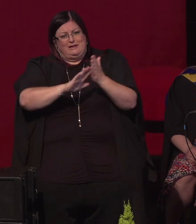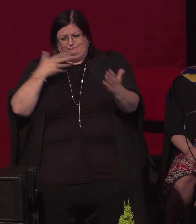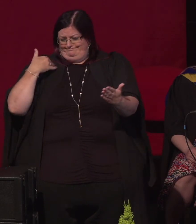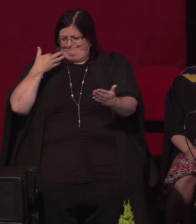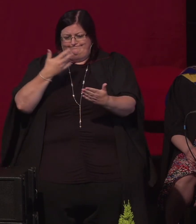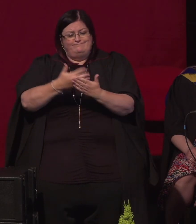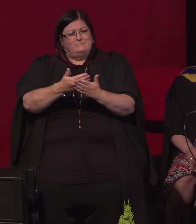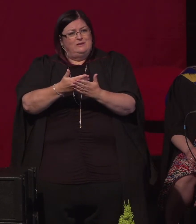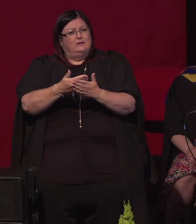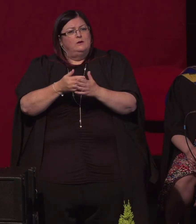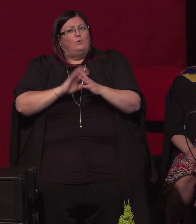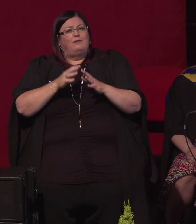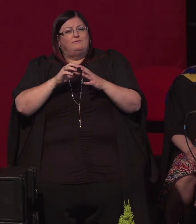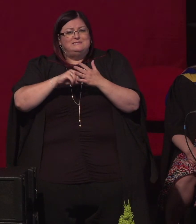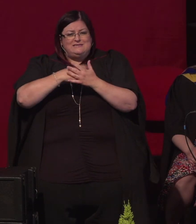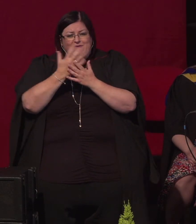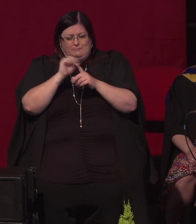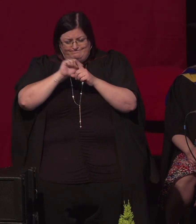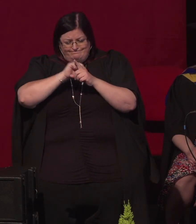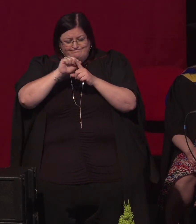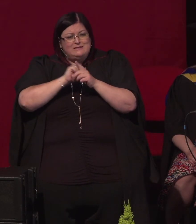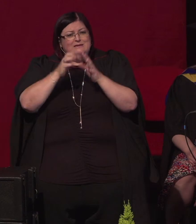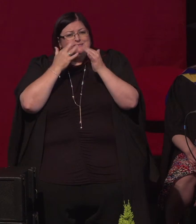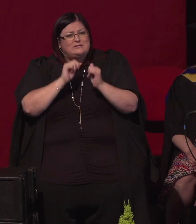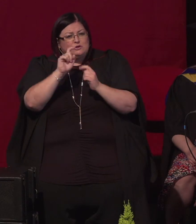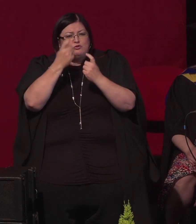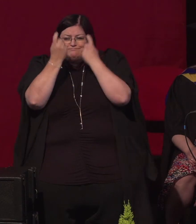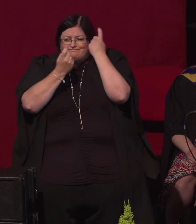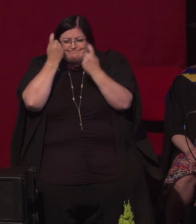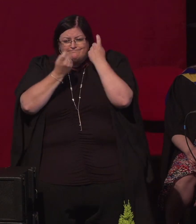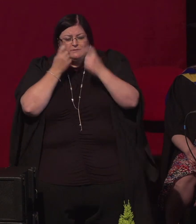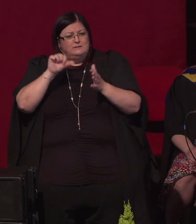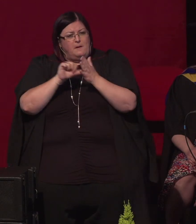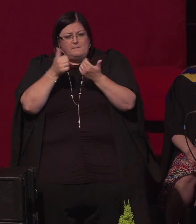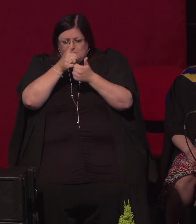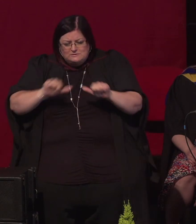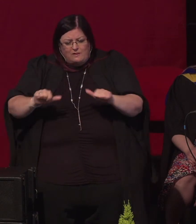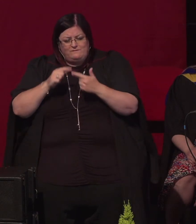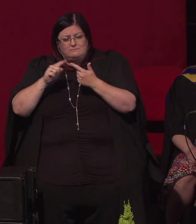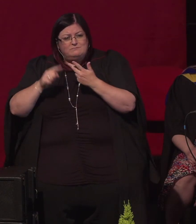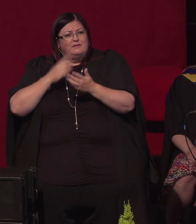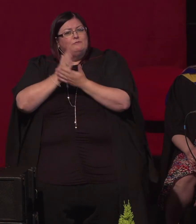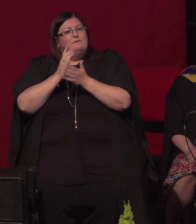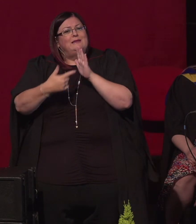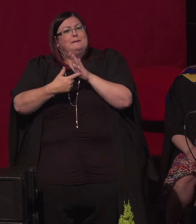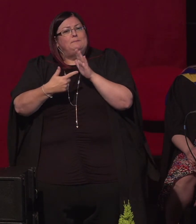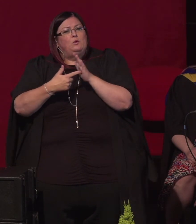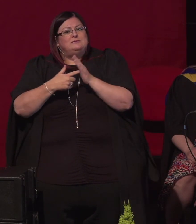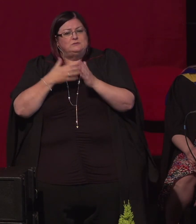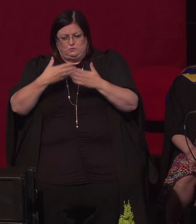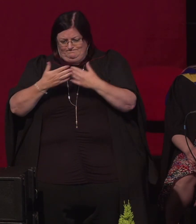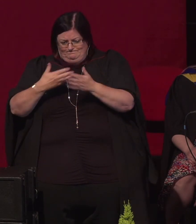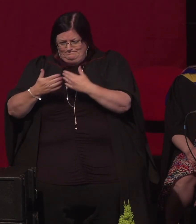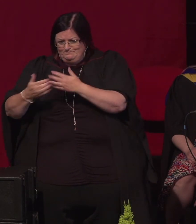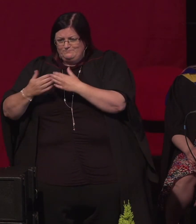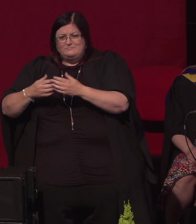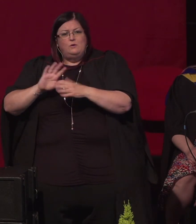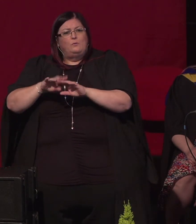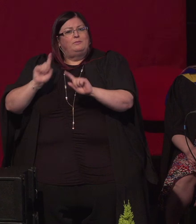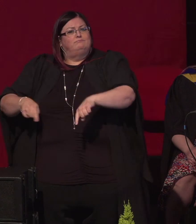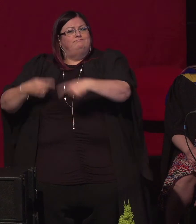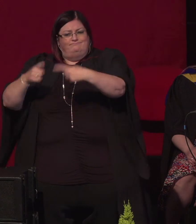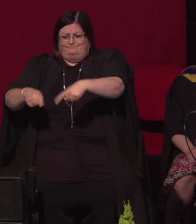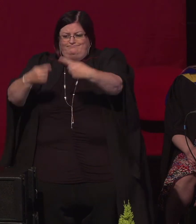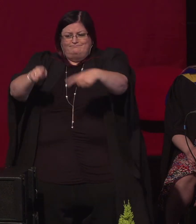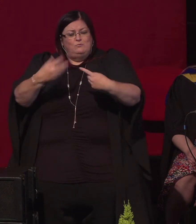have developed and tested the critical thinking and problem solving that is essential for tackling the challenges we face